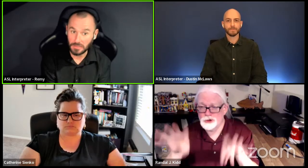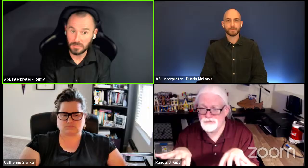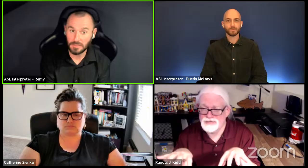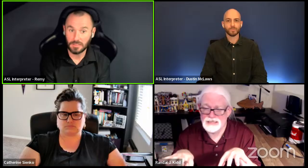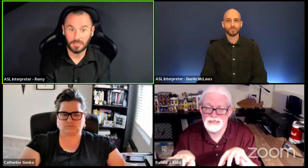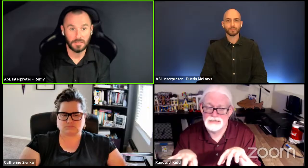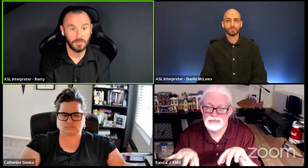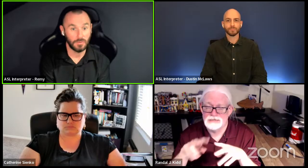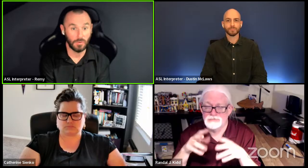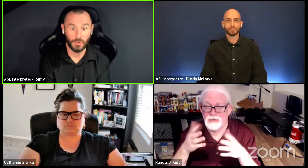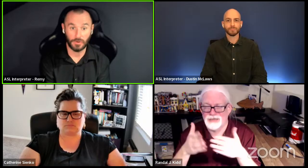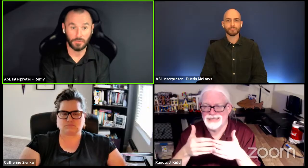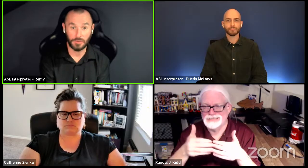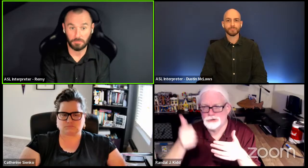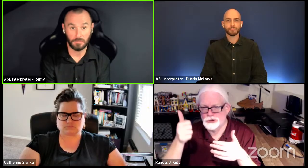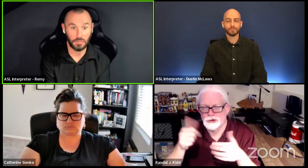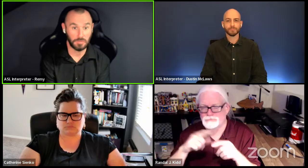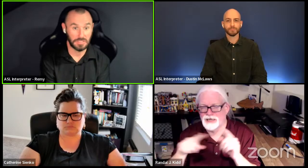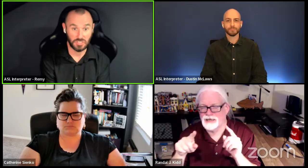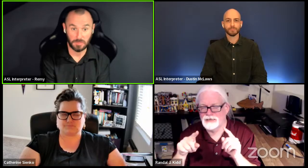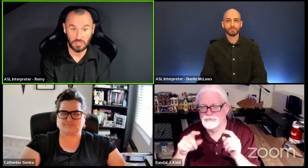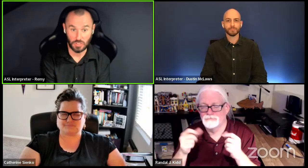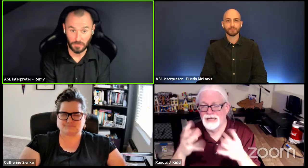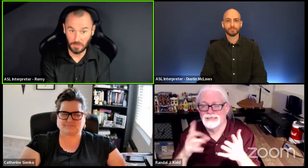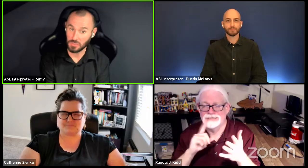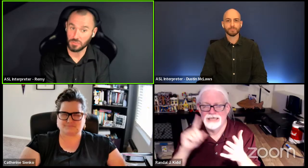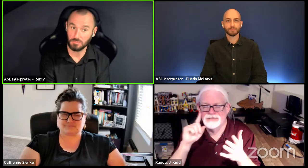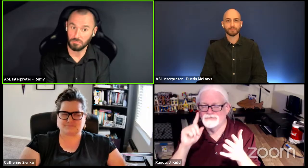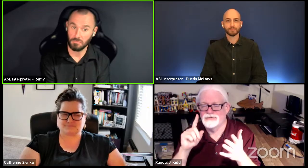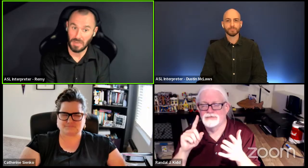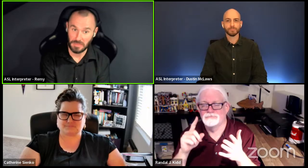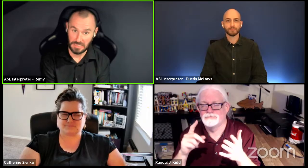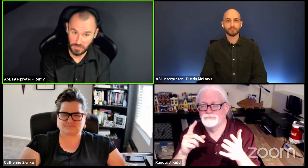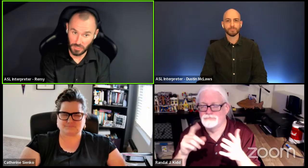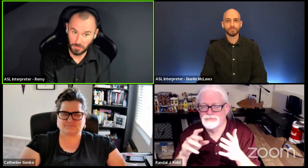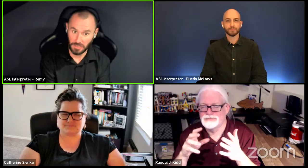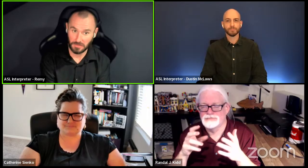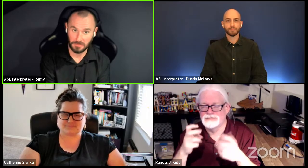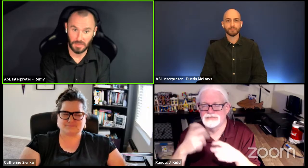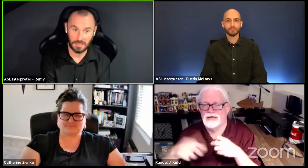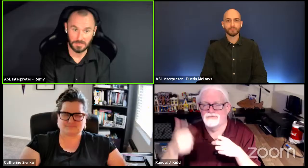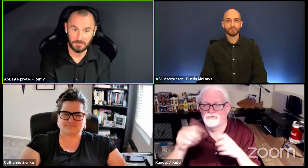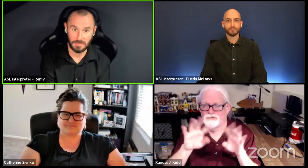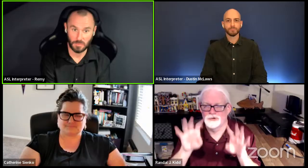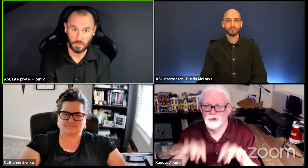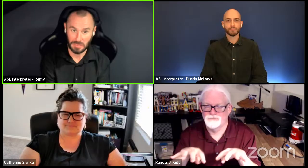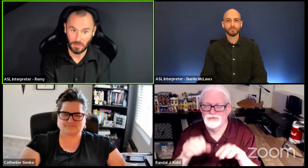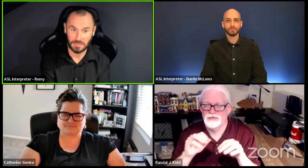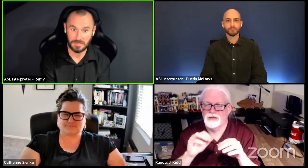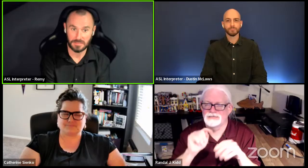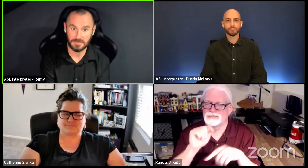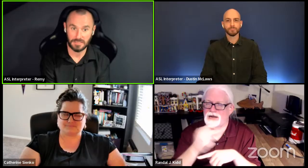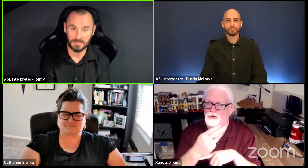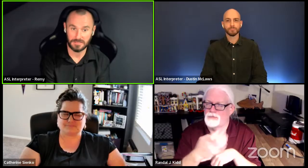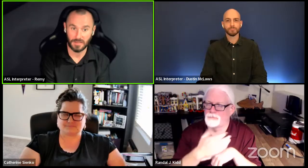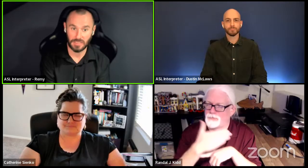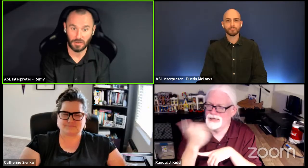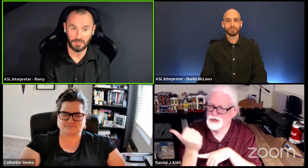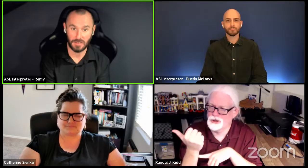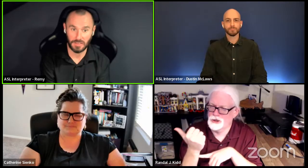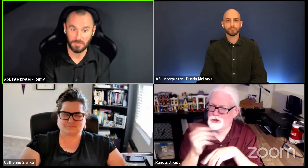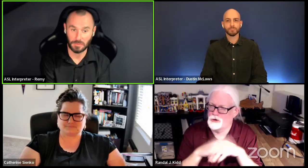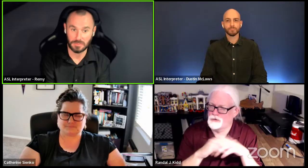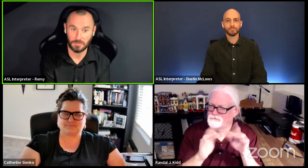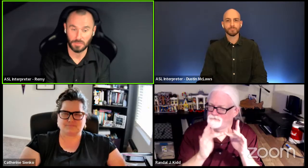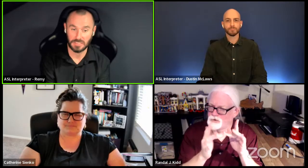Arizona want. Or there could potentially be a survey, which might be easier, but as we know, it's tough